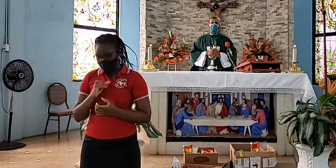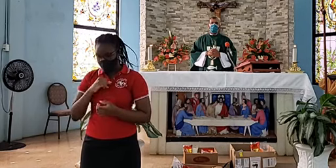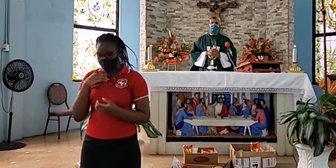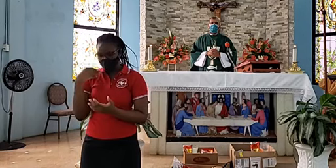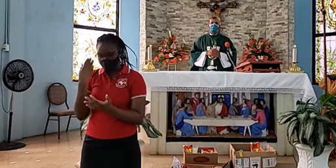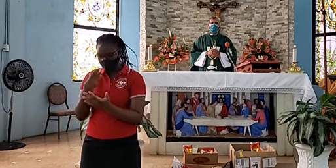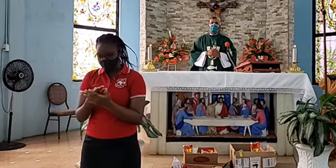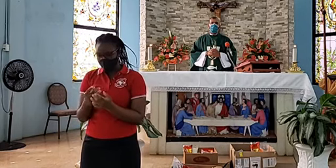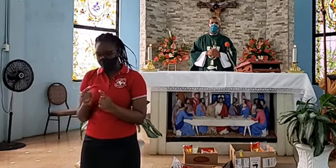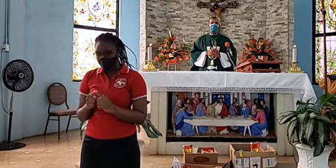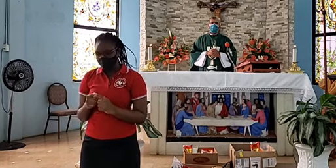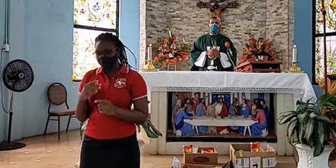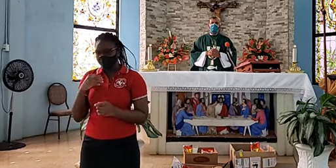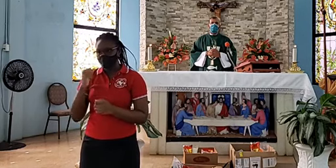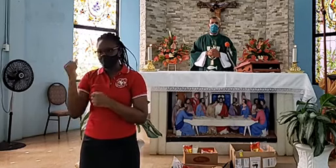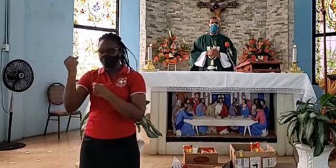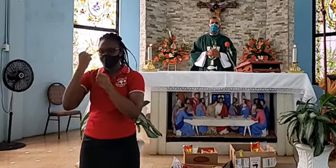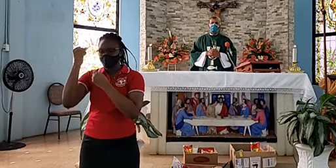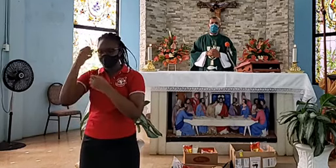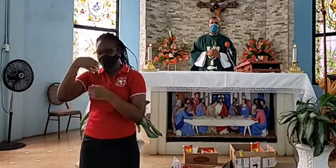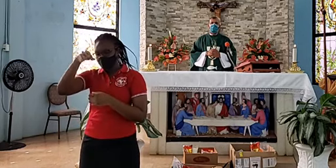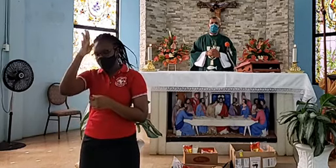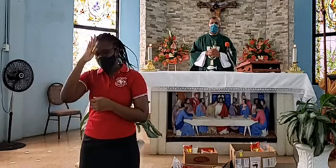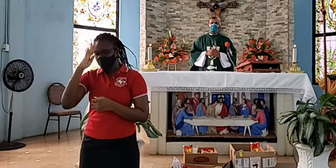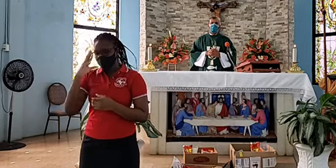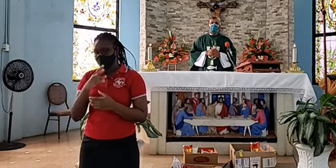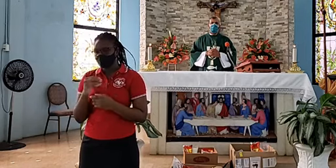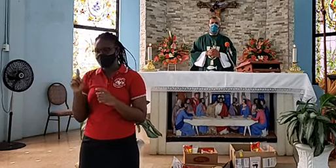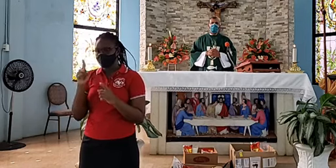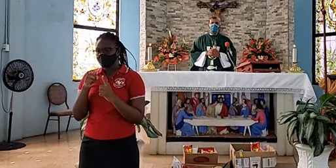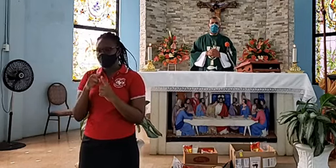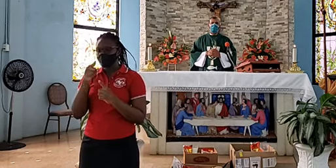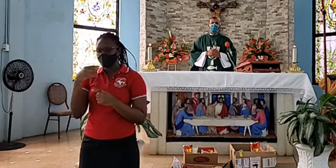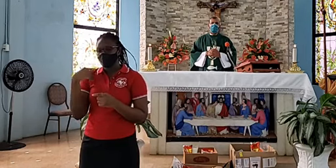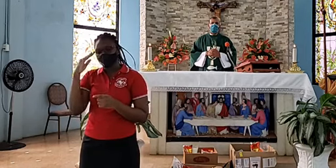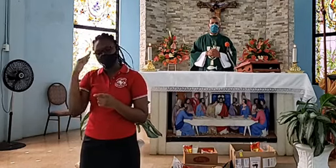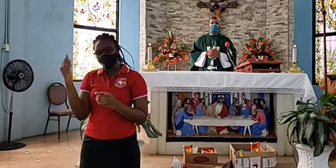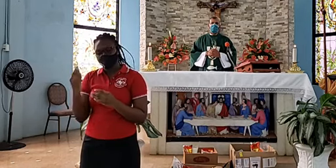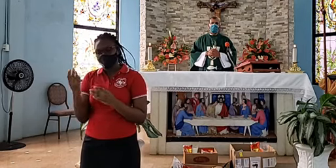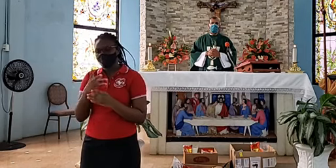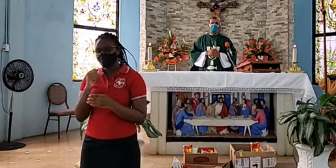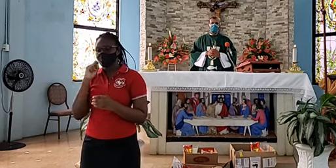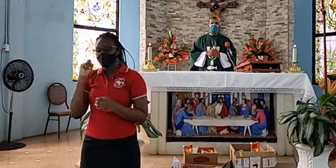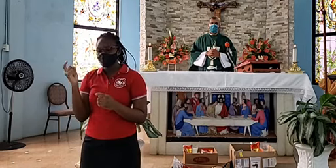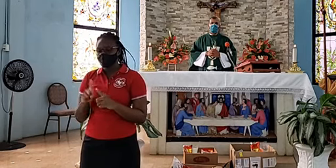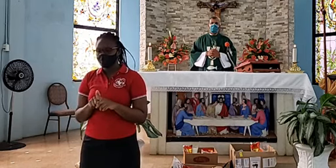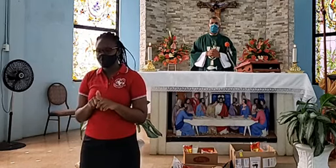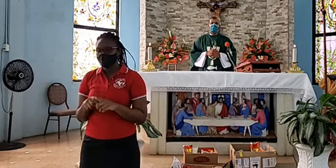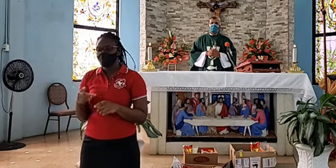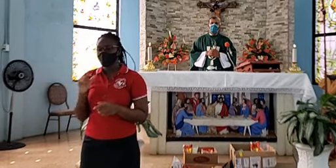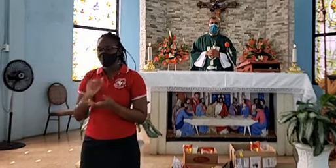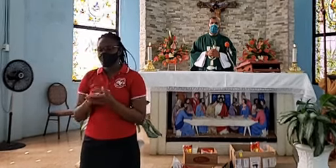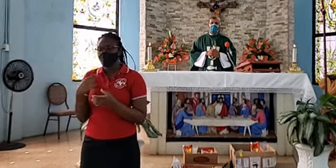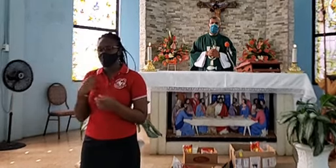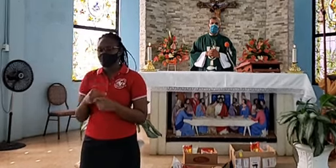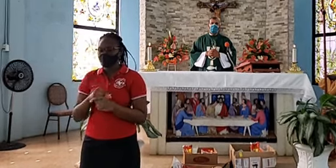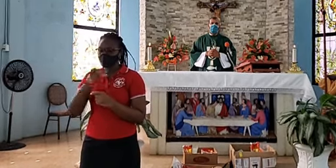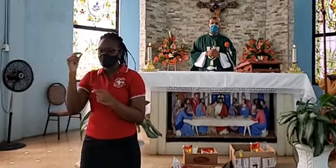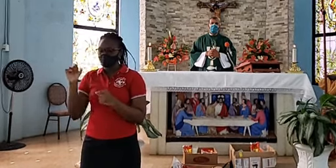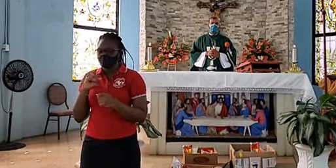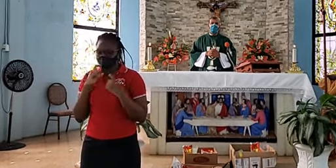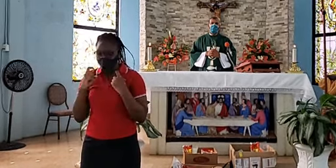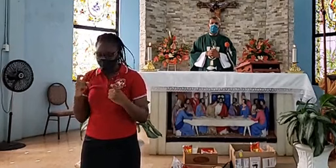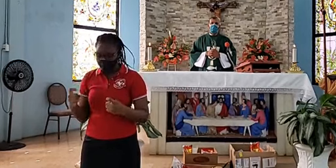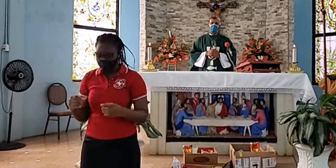I confess to Almighty God and to you, my brothers and sisters, that I